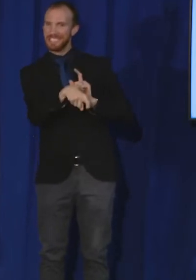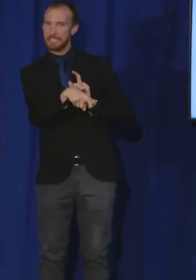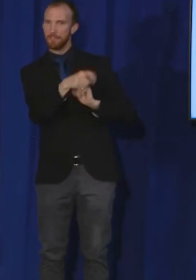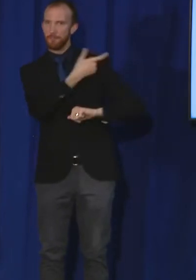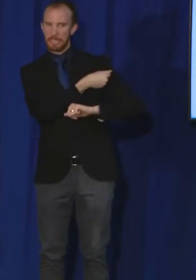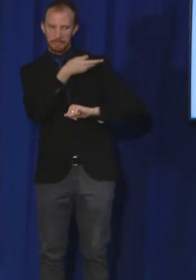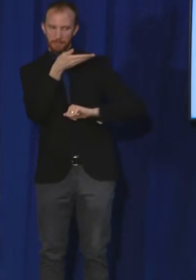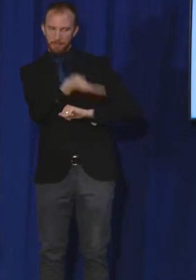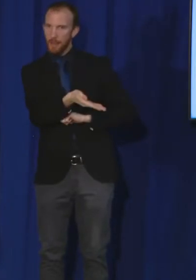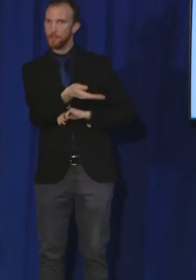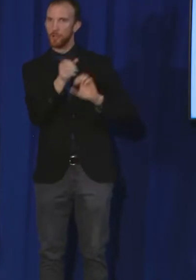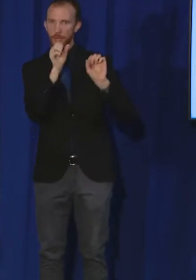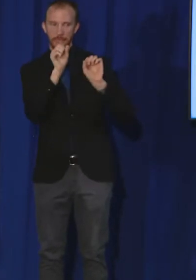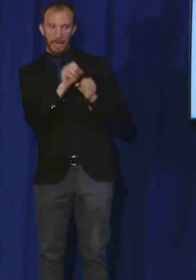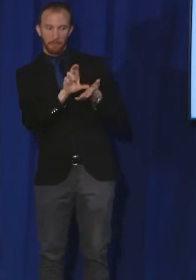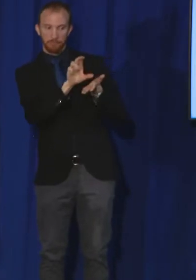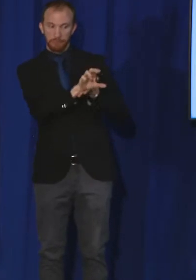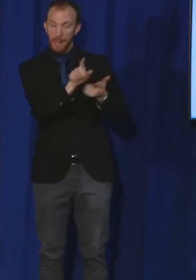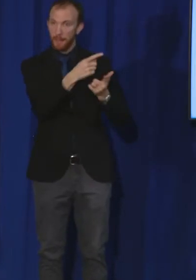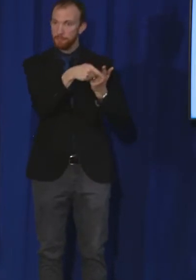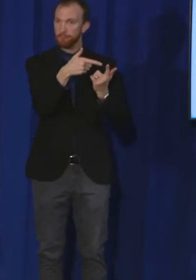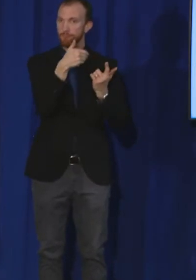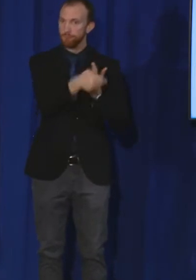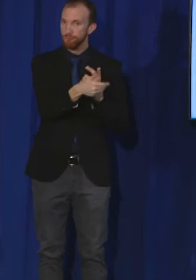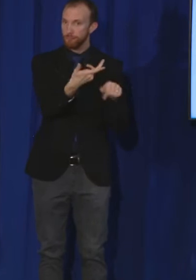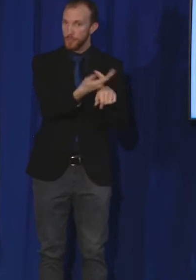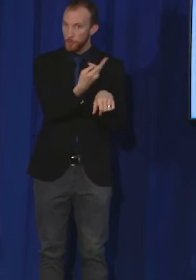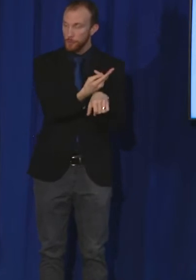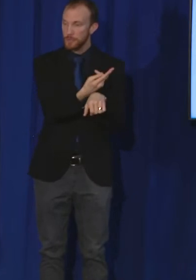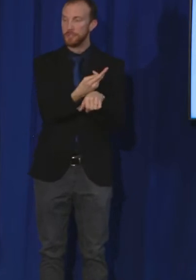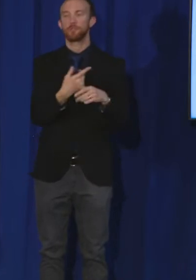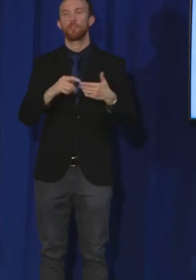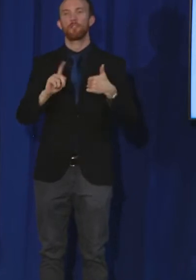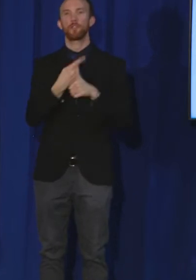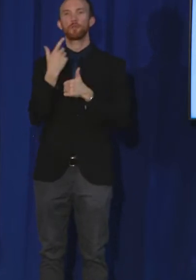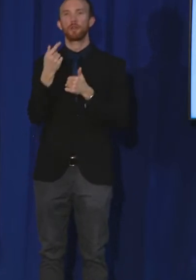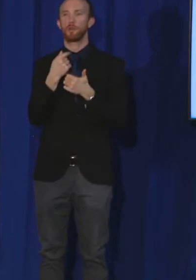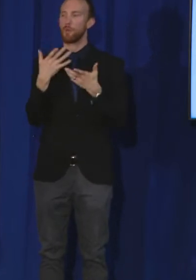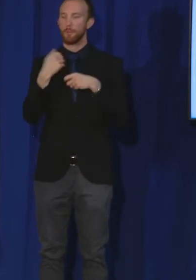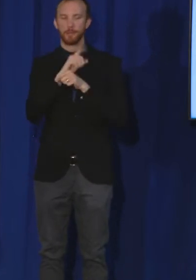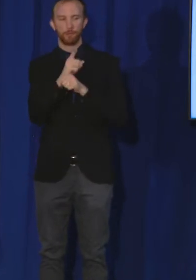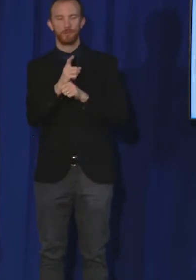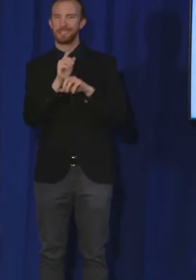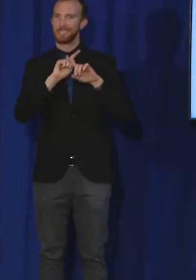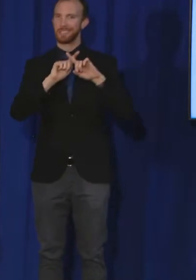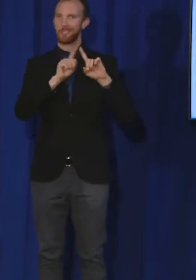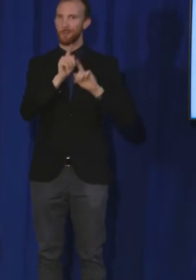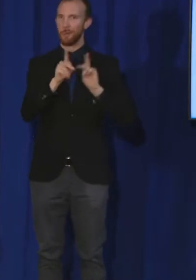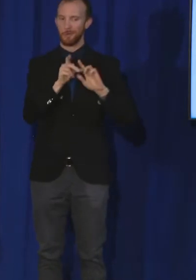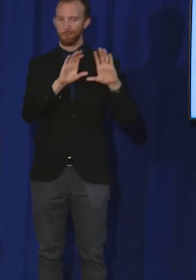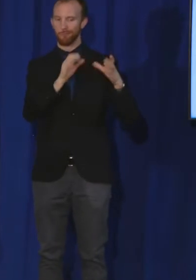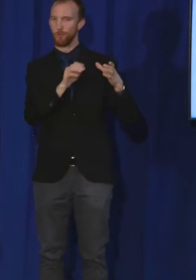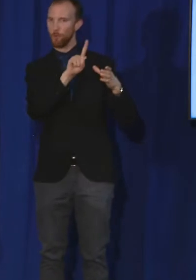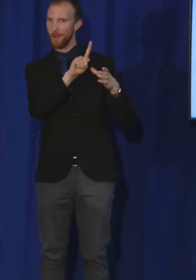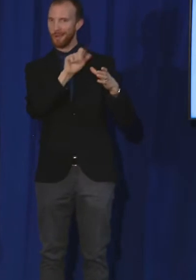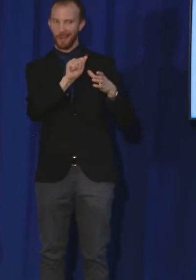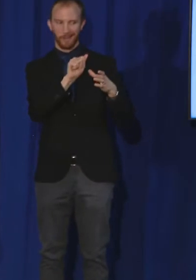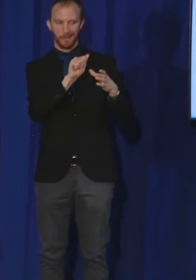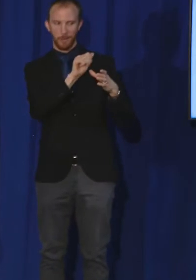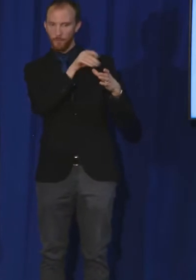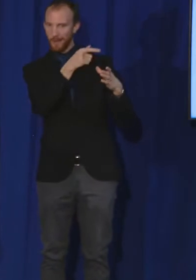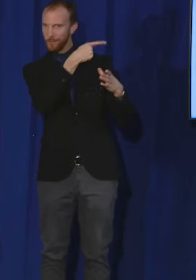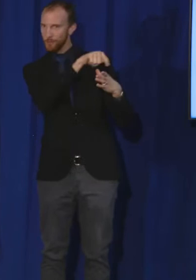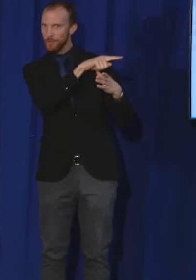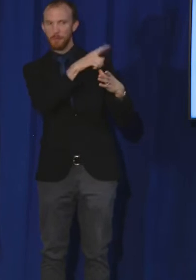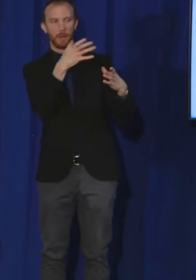been a lot about making sure those outpatient 1A providers can get access. But looking ahead here, if we get to a point